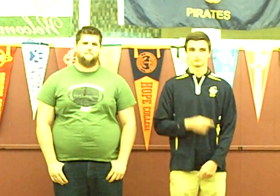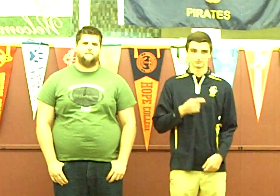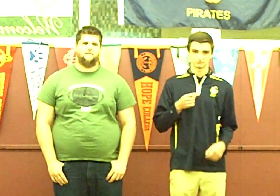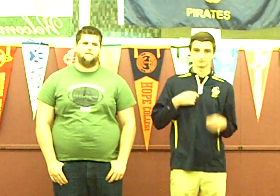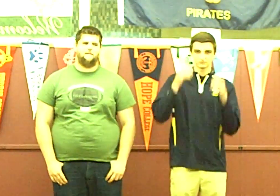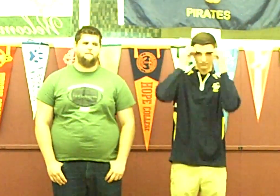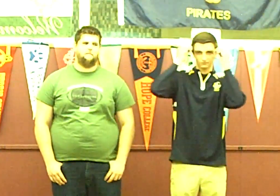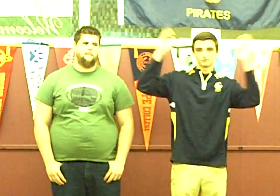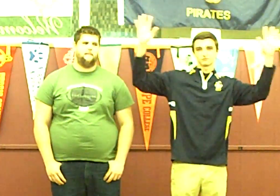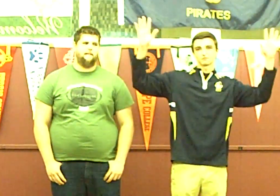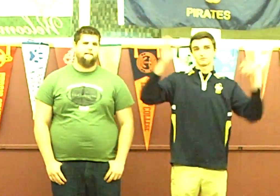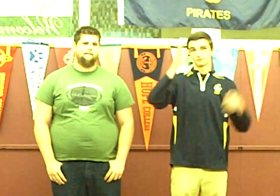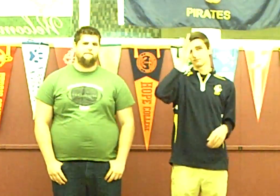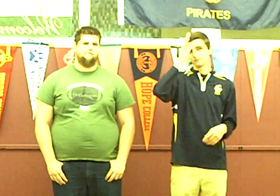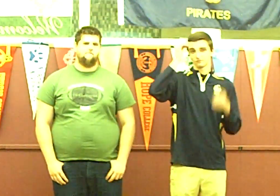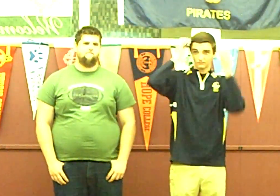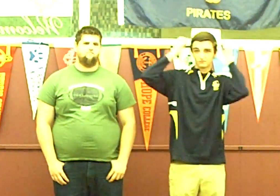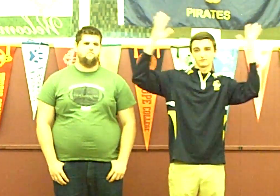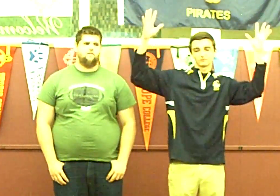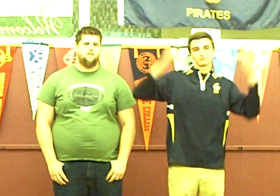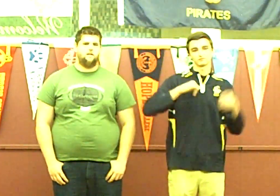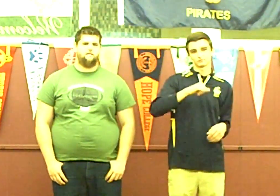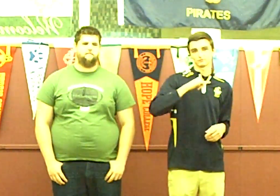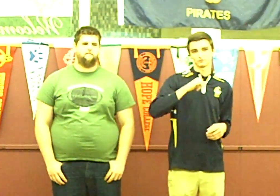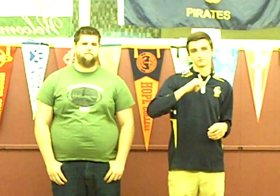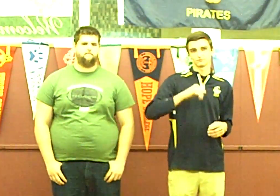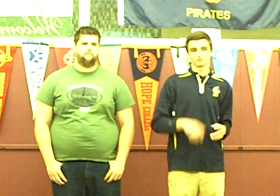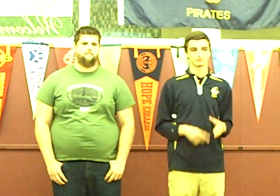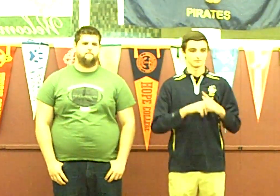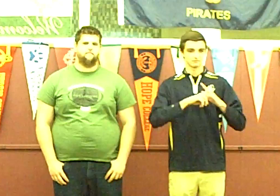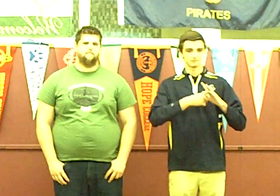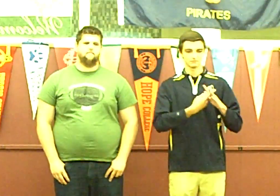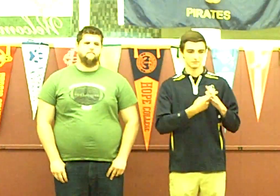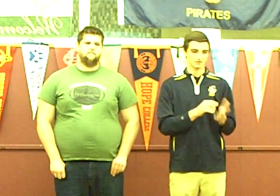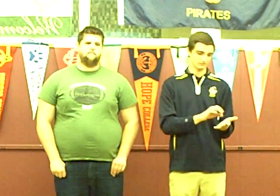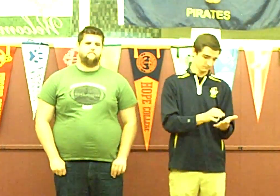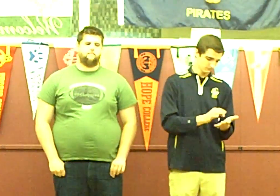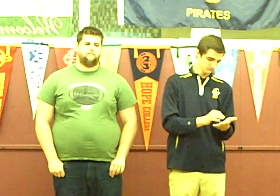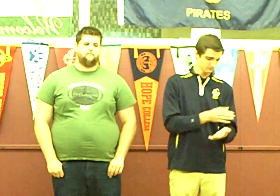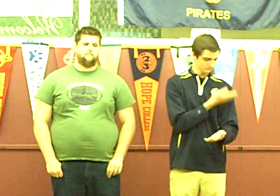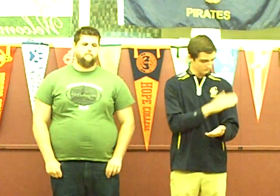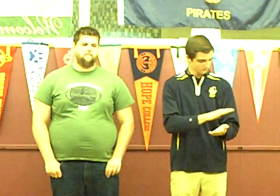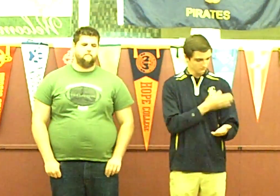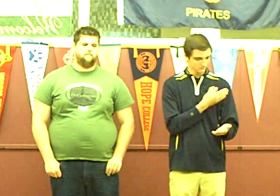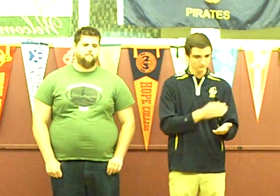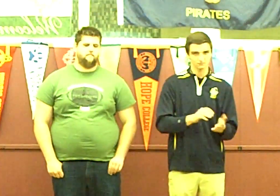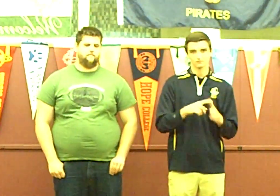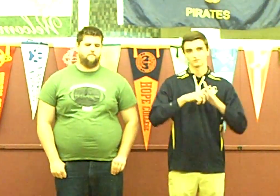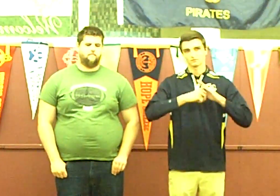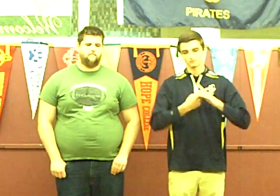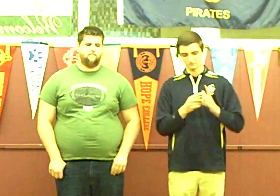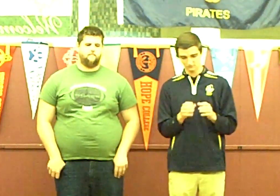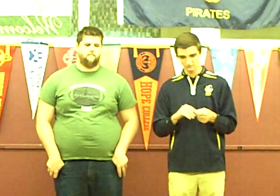I always had that dream like my daddy before me. So I started writing songs, I started writing